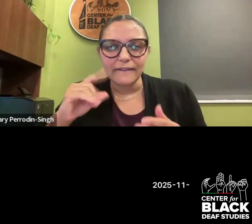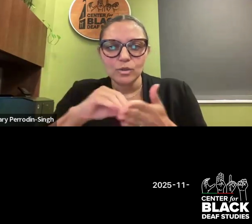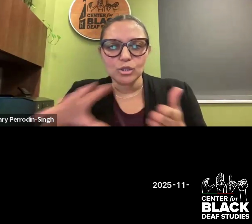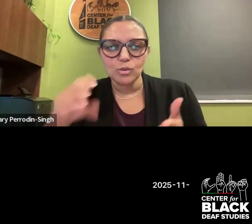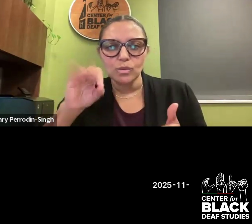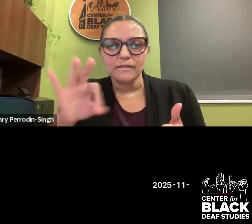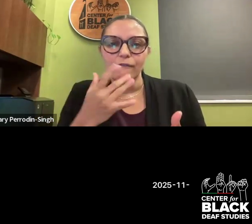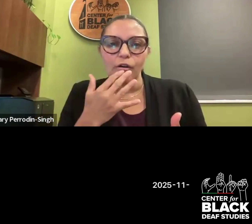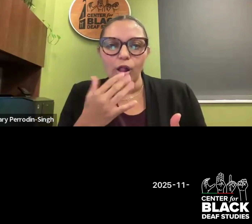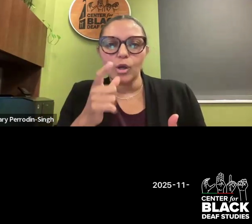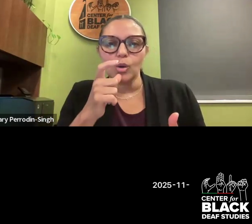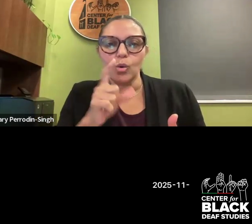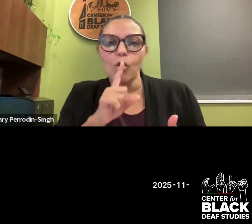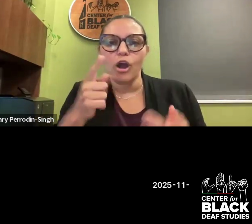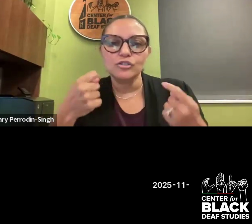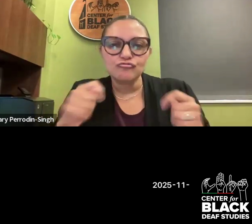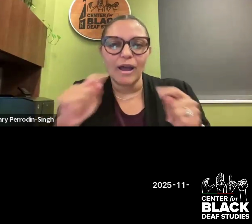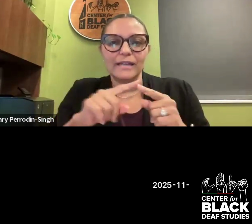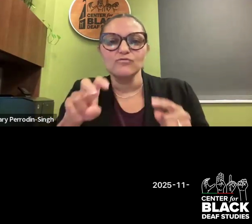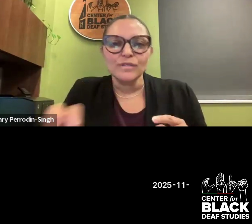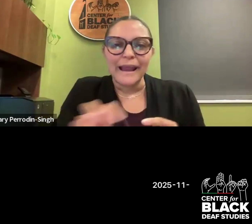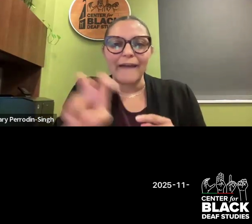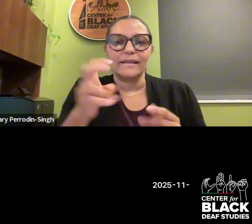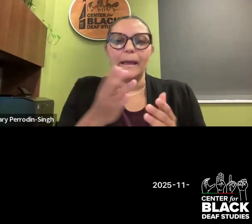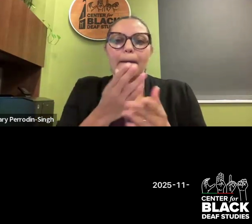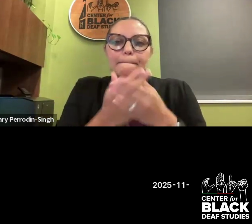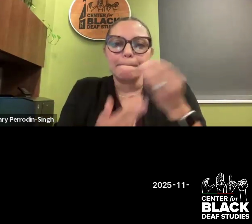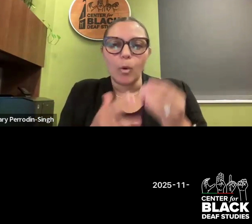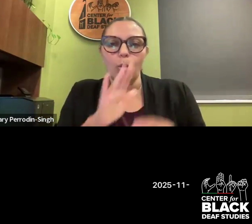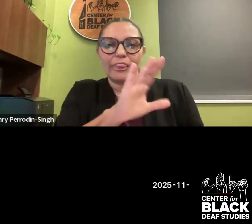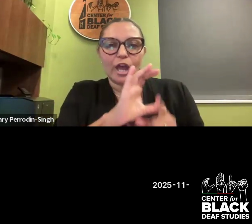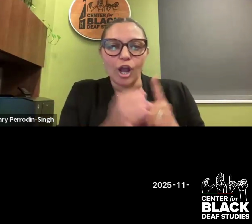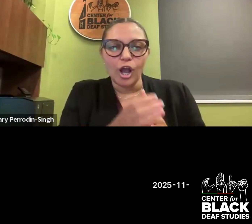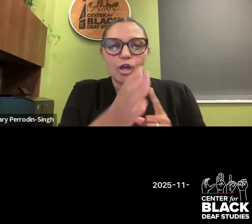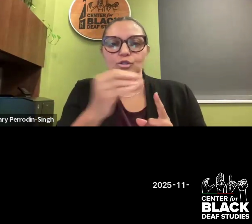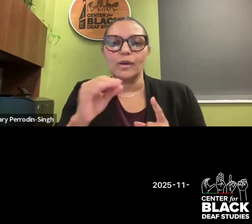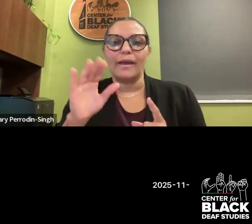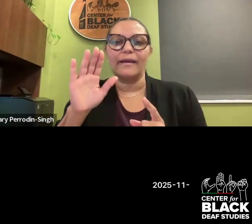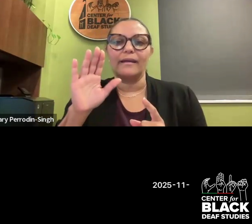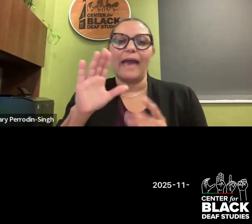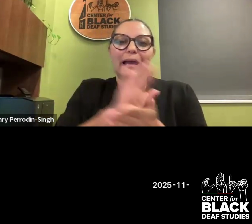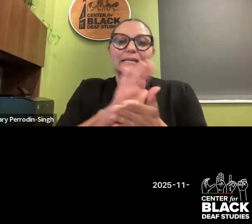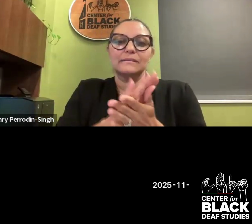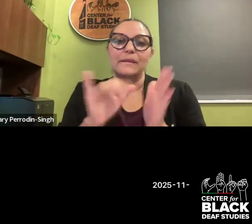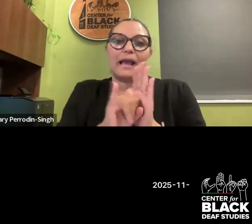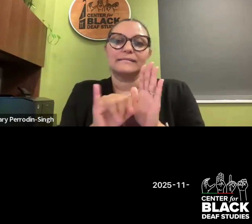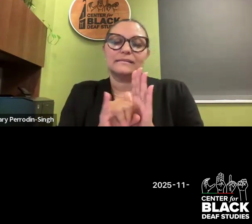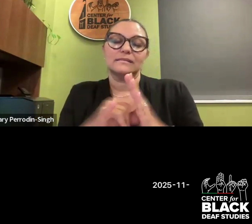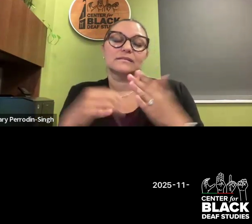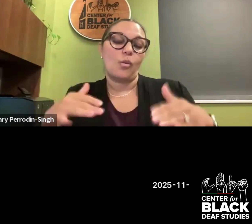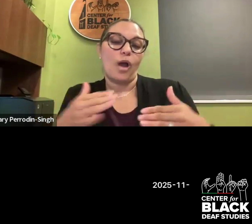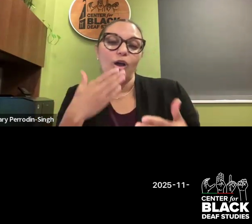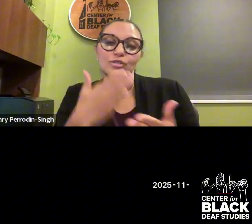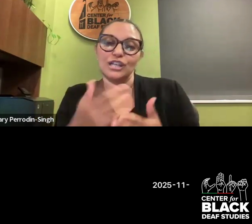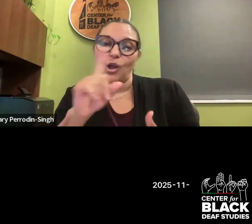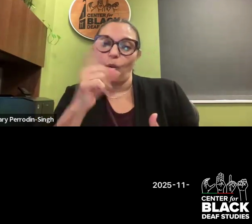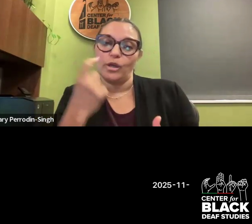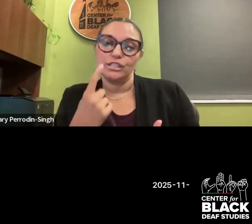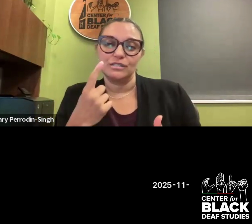both cultural and academic identities? Okay. Wow, that's